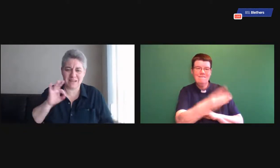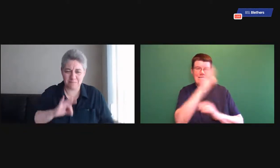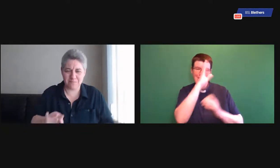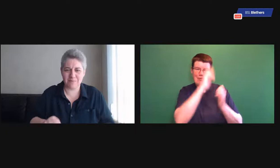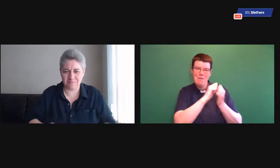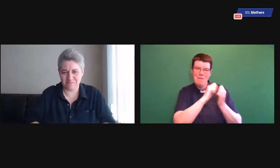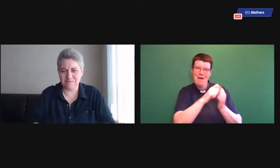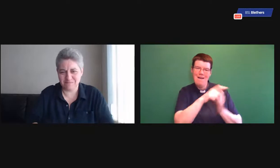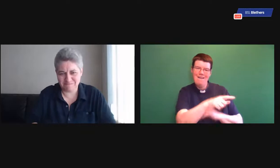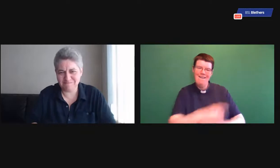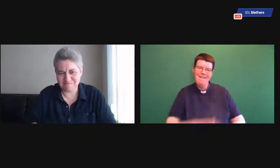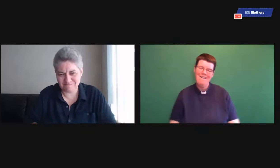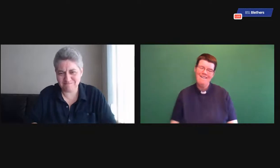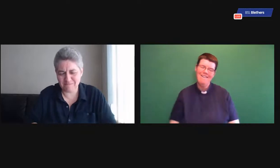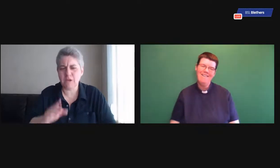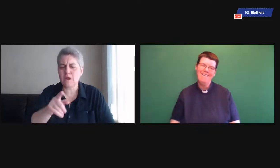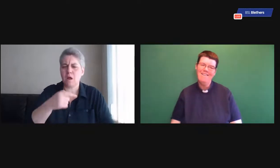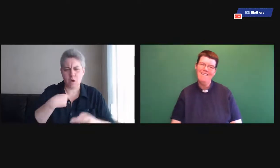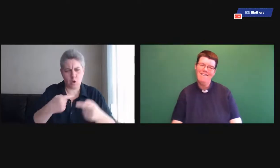and